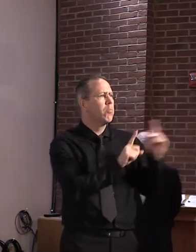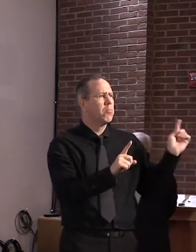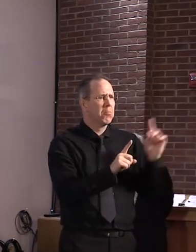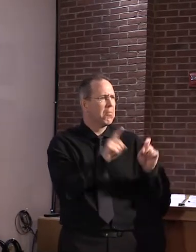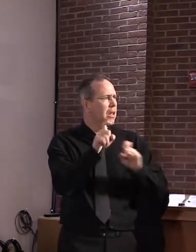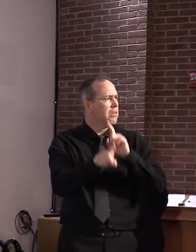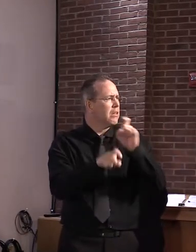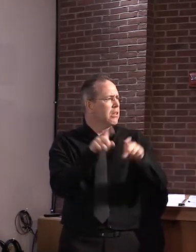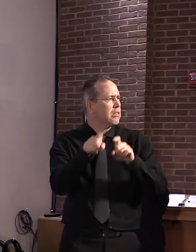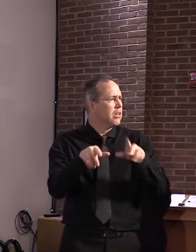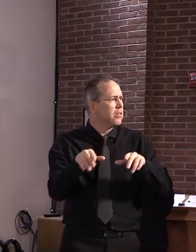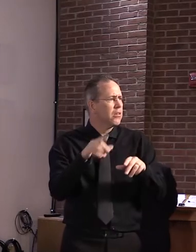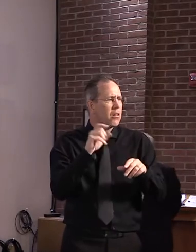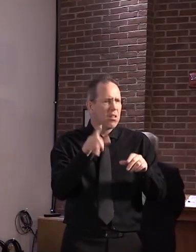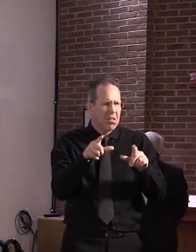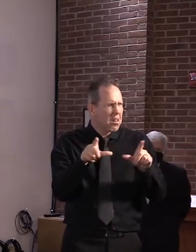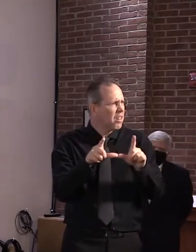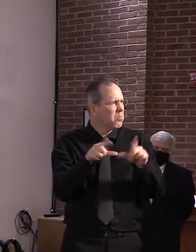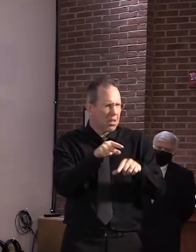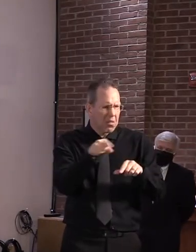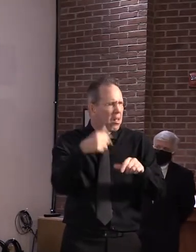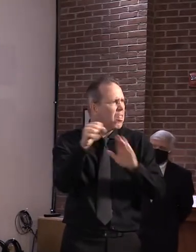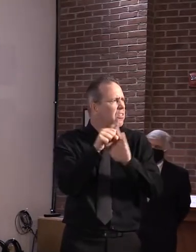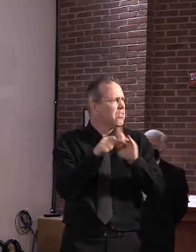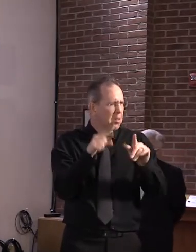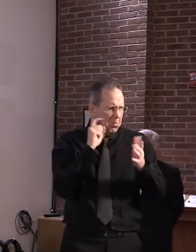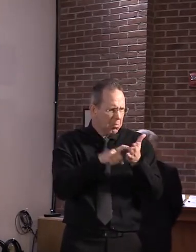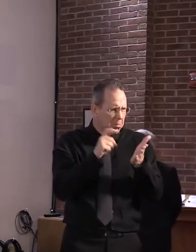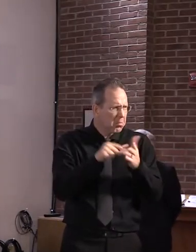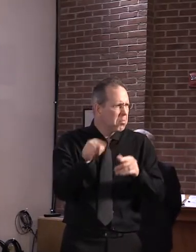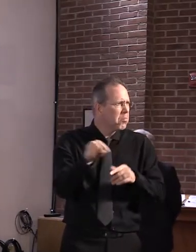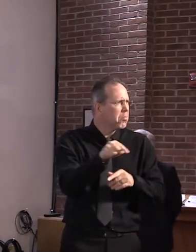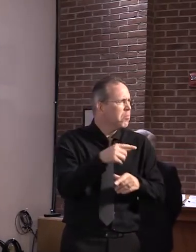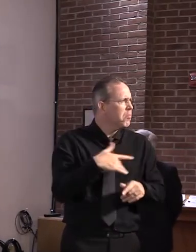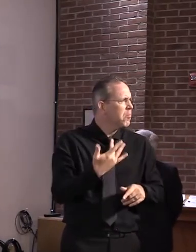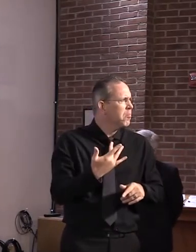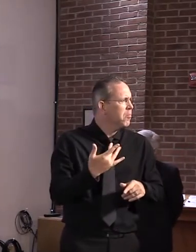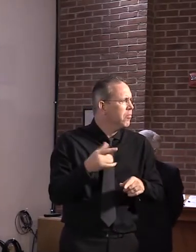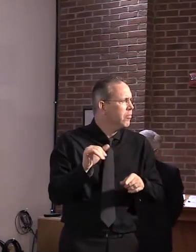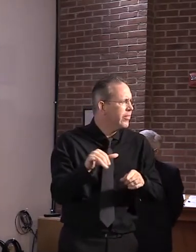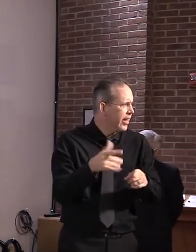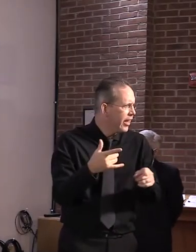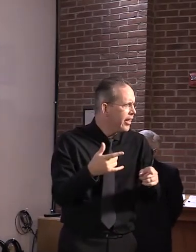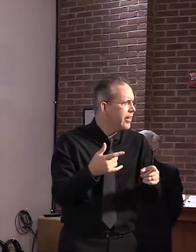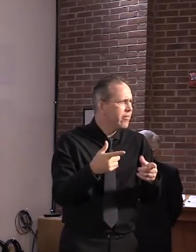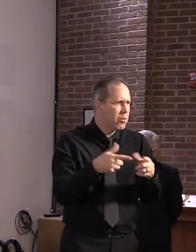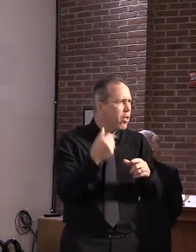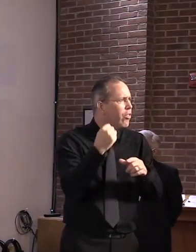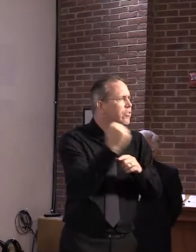plates. The plates were from south of the Mason-Dixon line. And